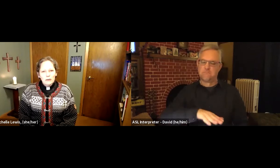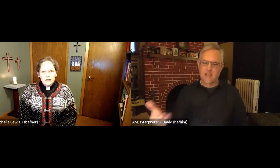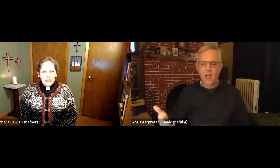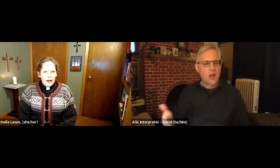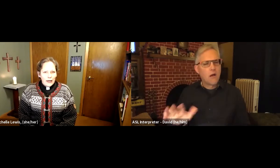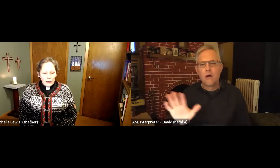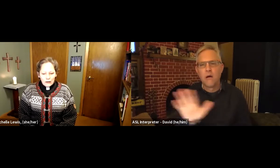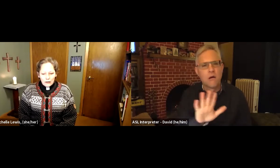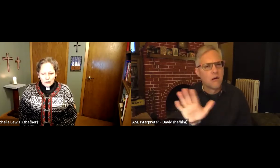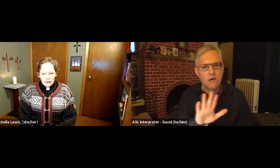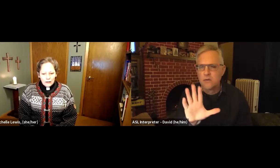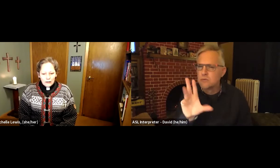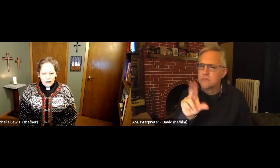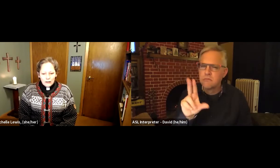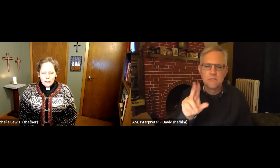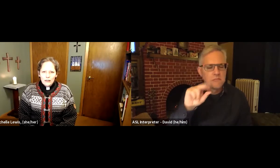People die,